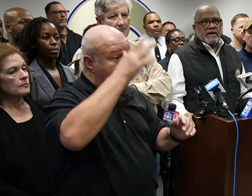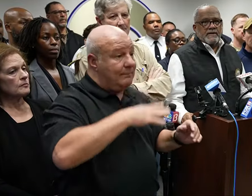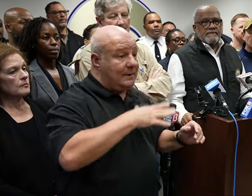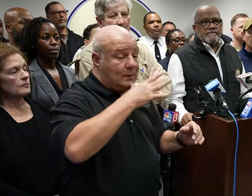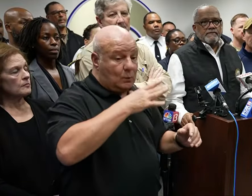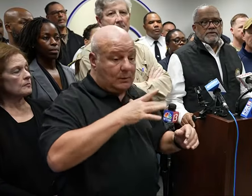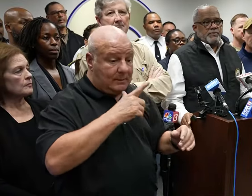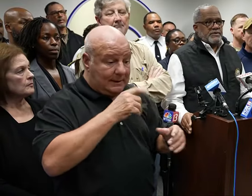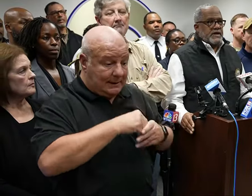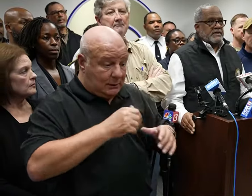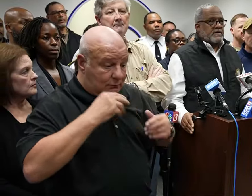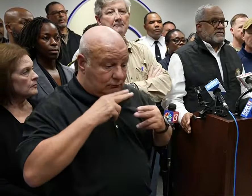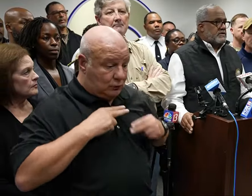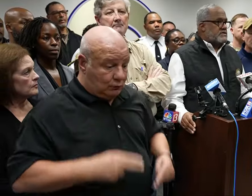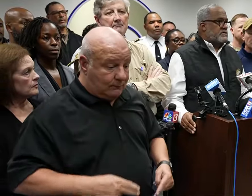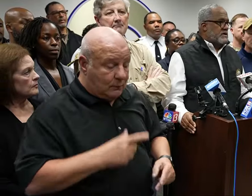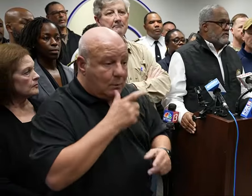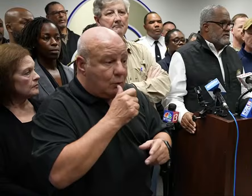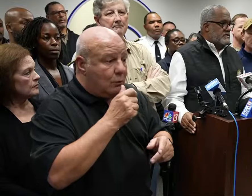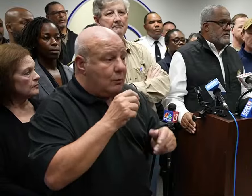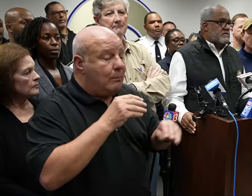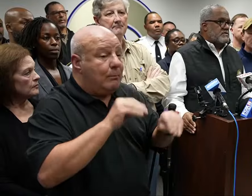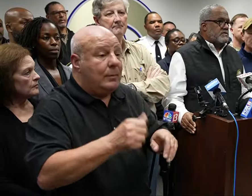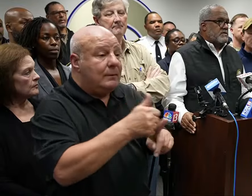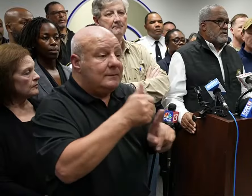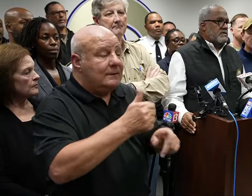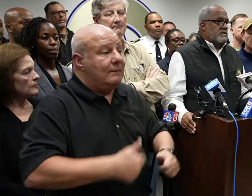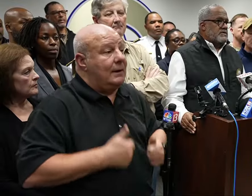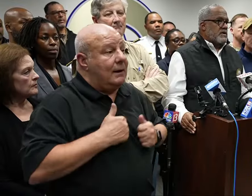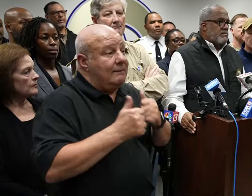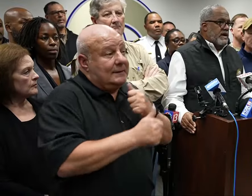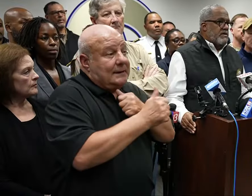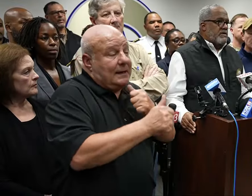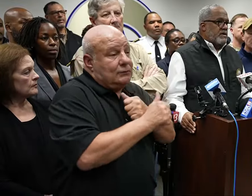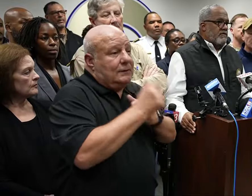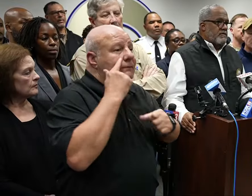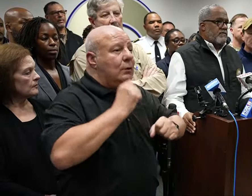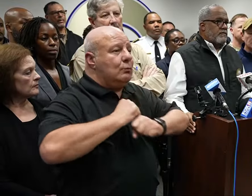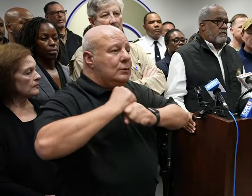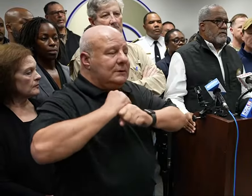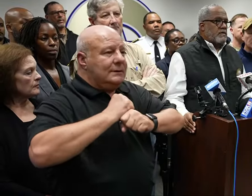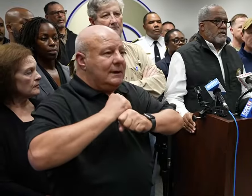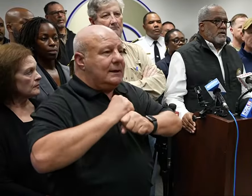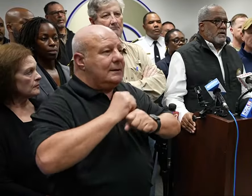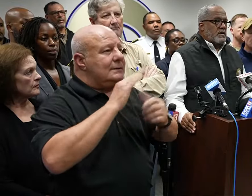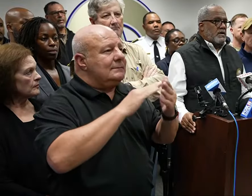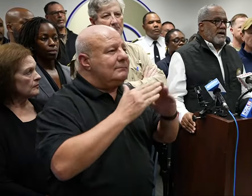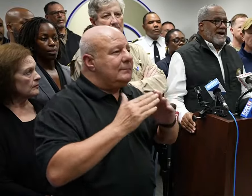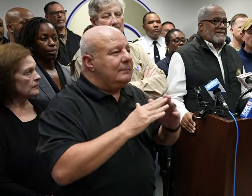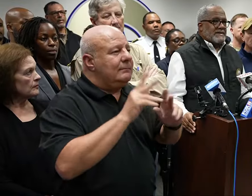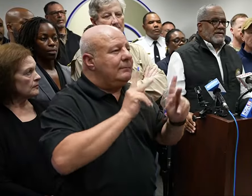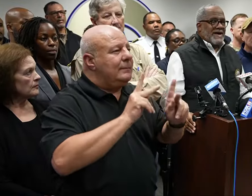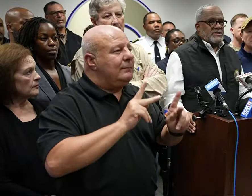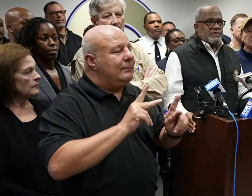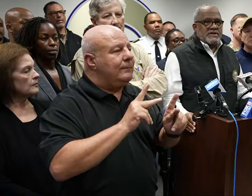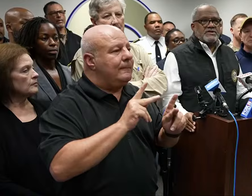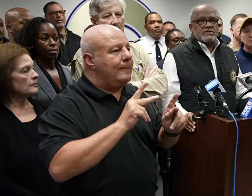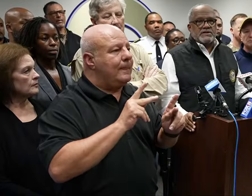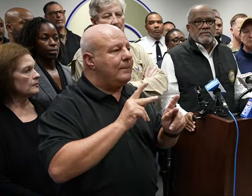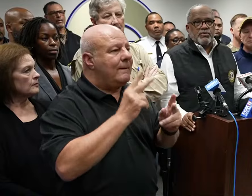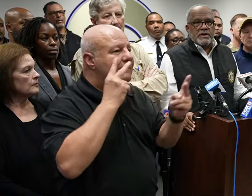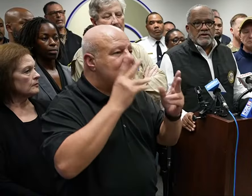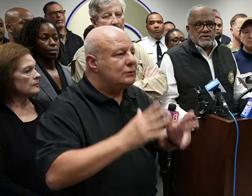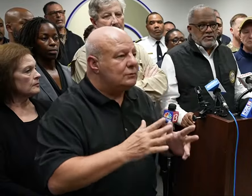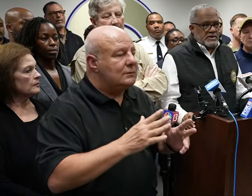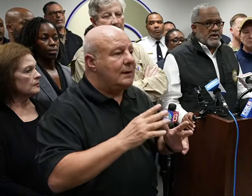on the line to protect our citizens and our visitors. To our mayor and our governor for acting